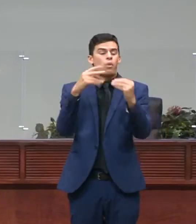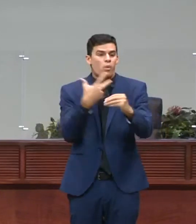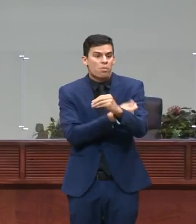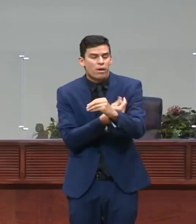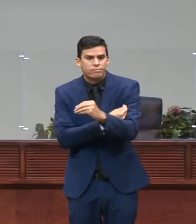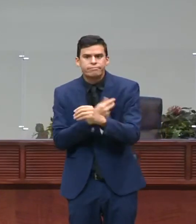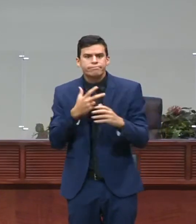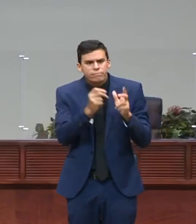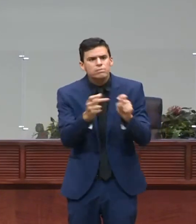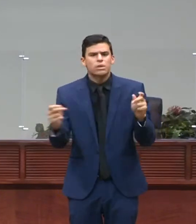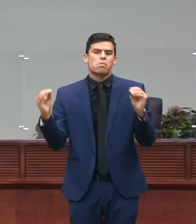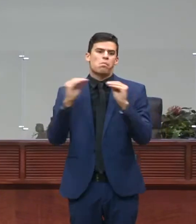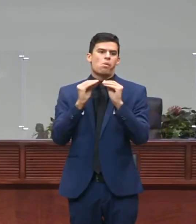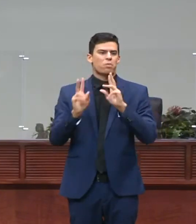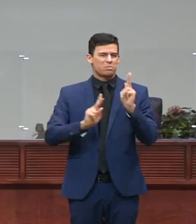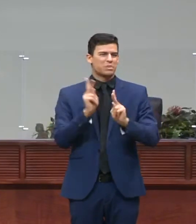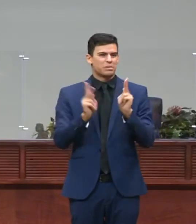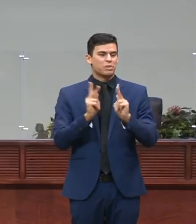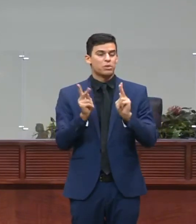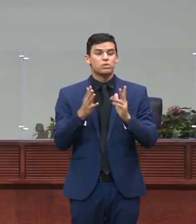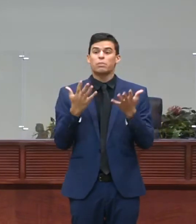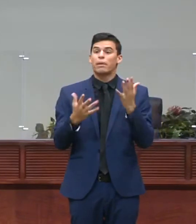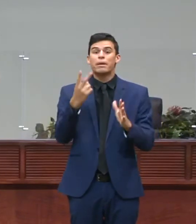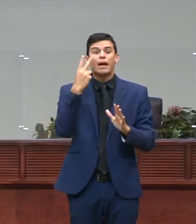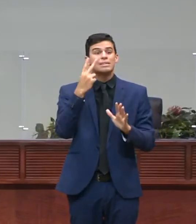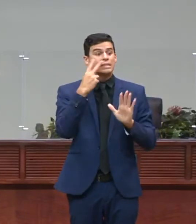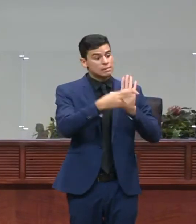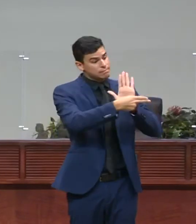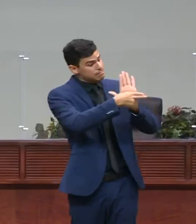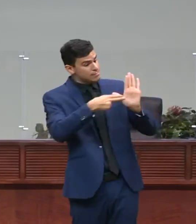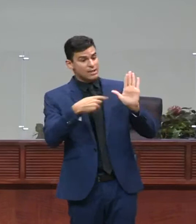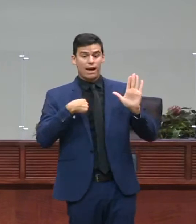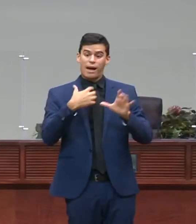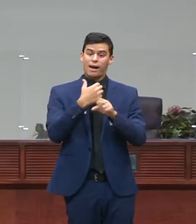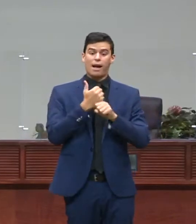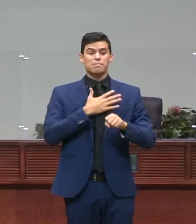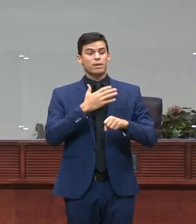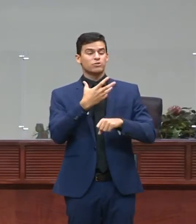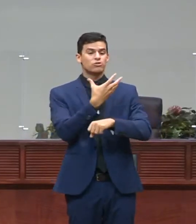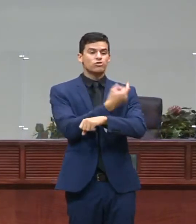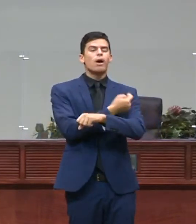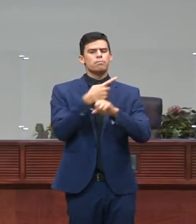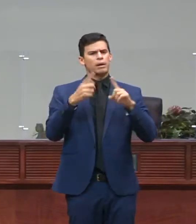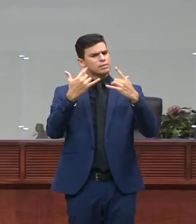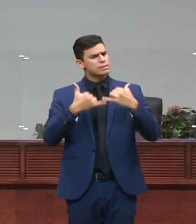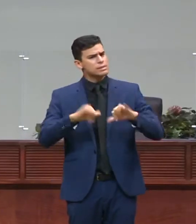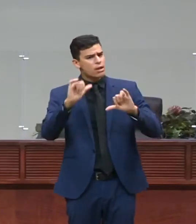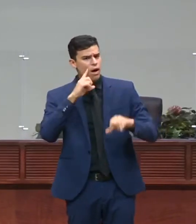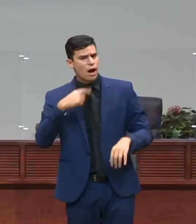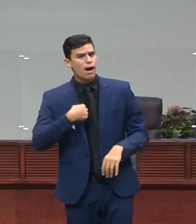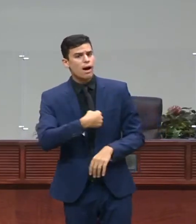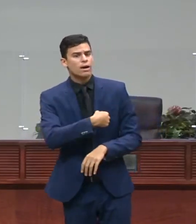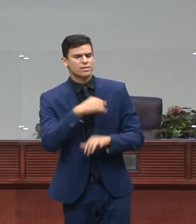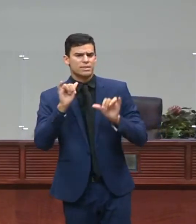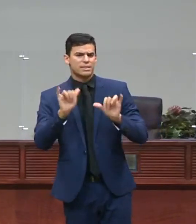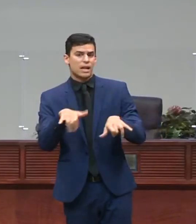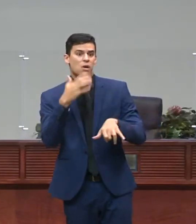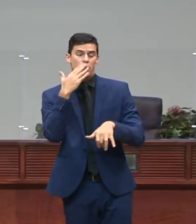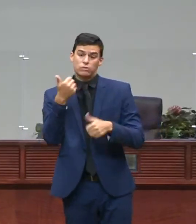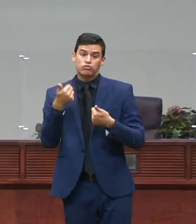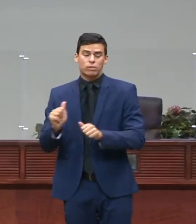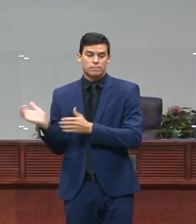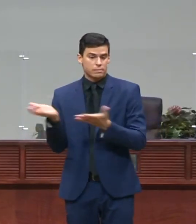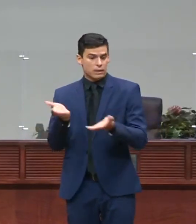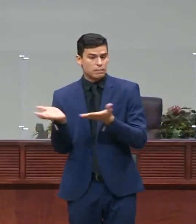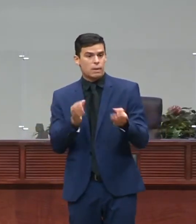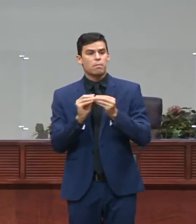rapidly increase our employees that are doing testing in the schools. And although we will resume doing those activities